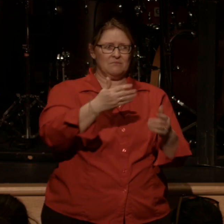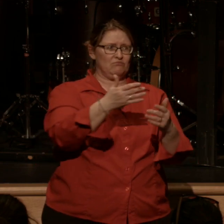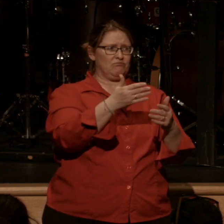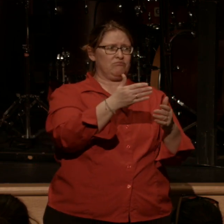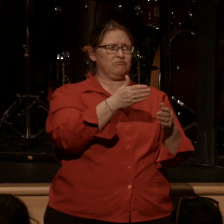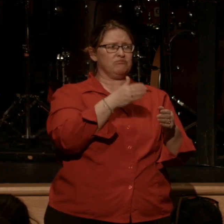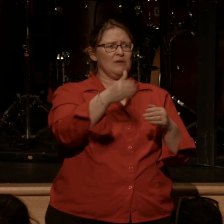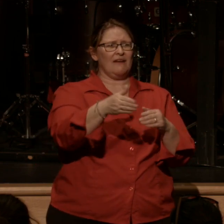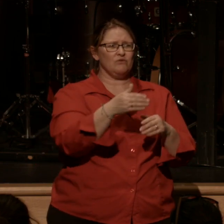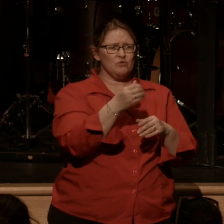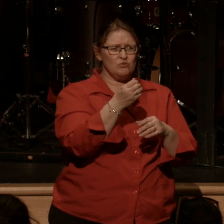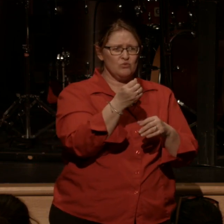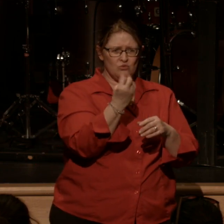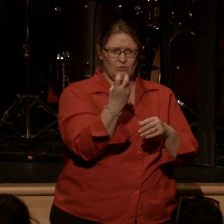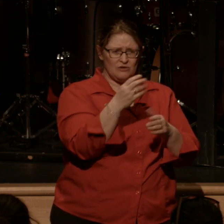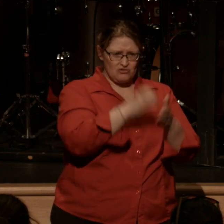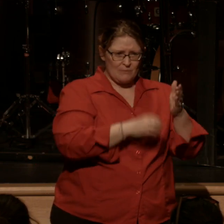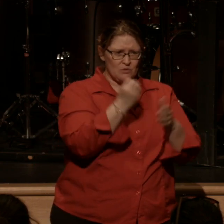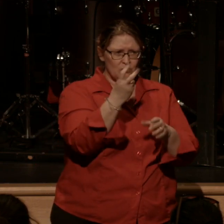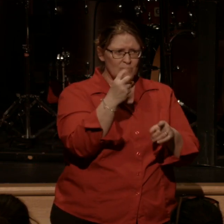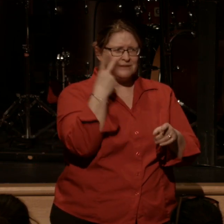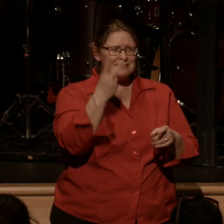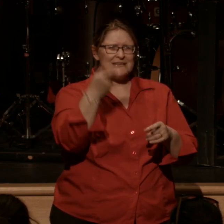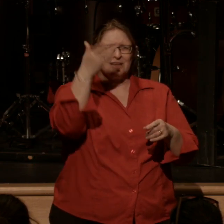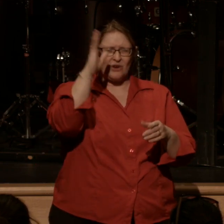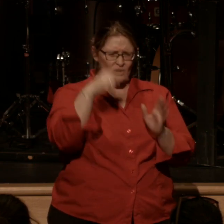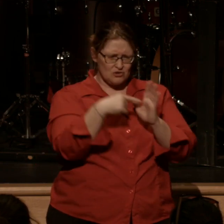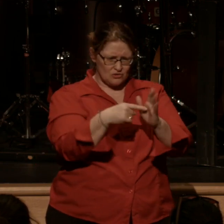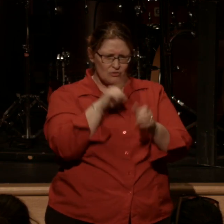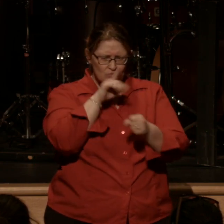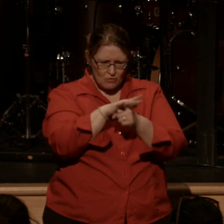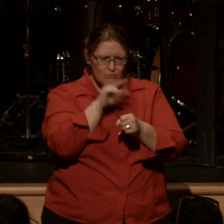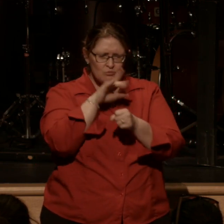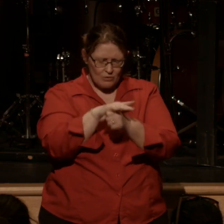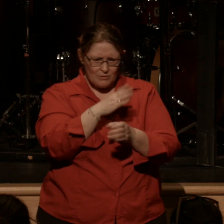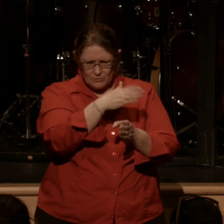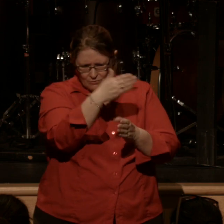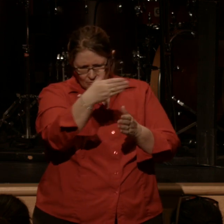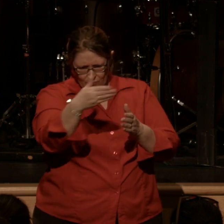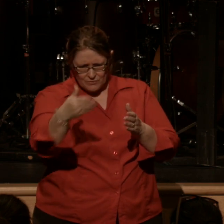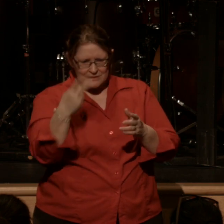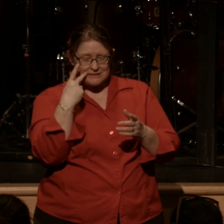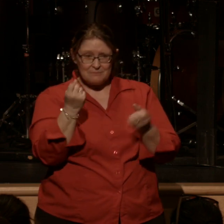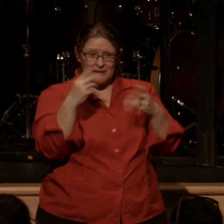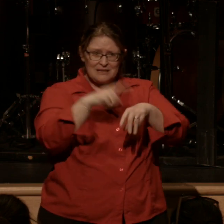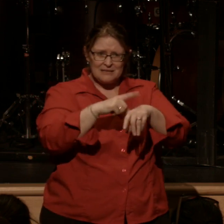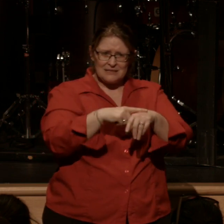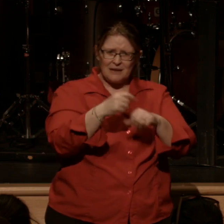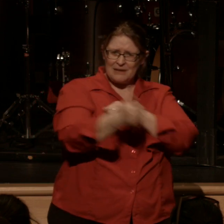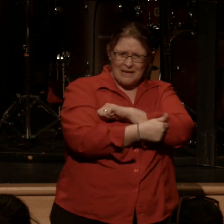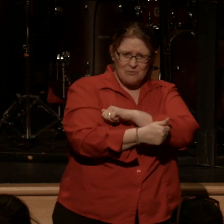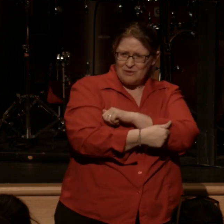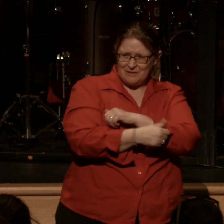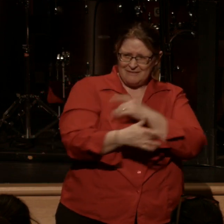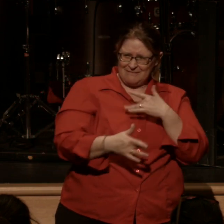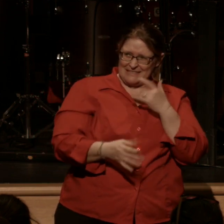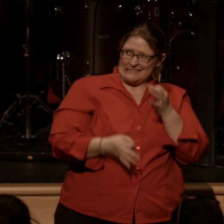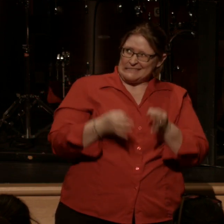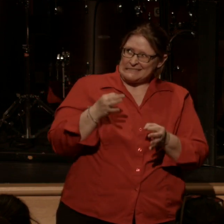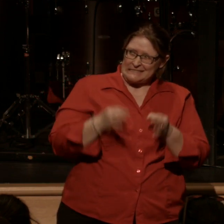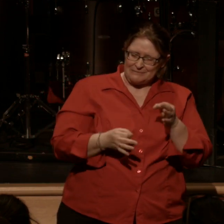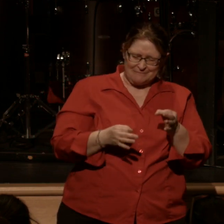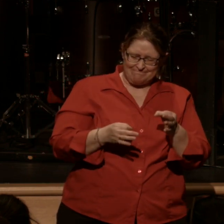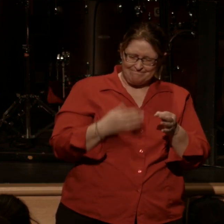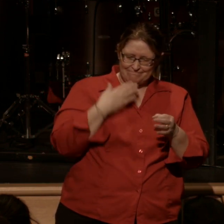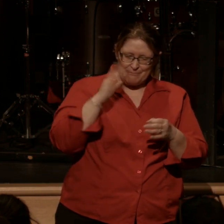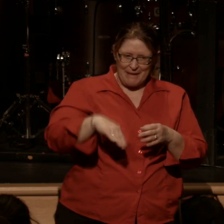chapters after 12, we start to see how God begins to unfold these promises, and we see how there's a number of times Abraham lacks judgment. He makes